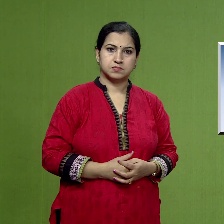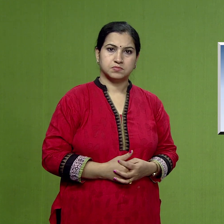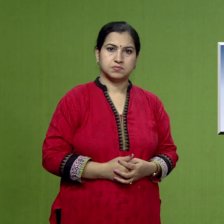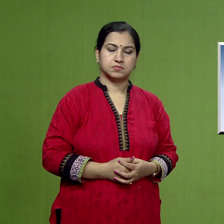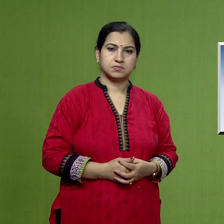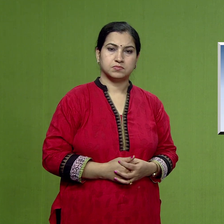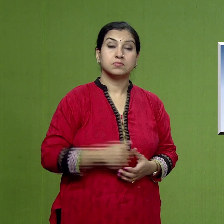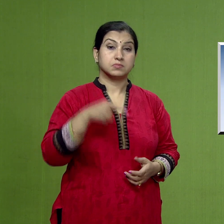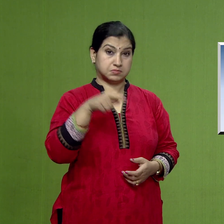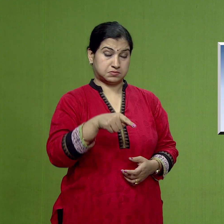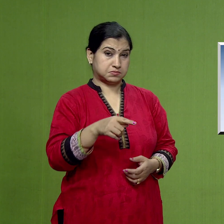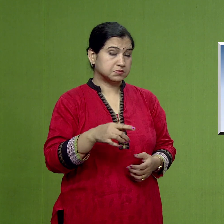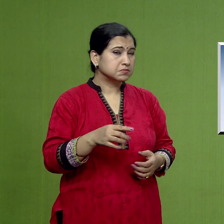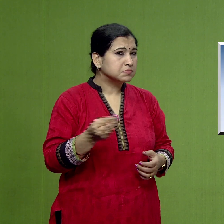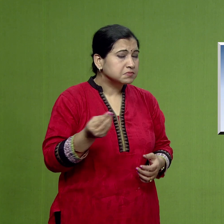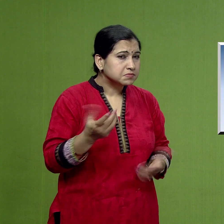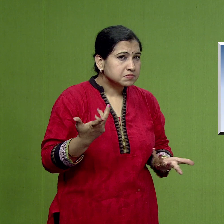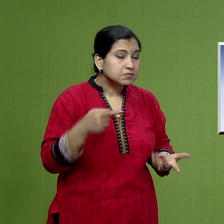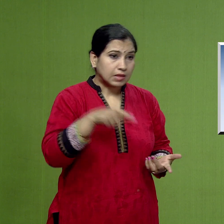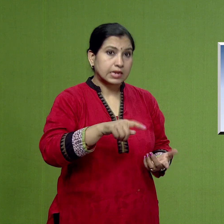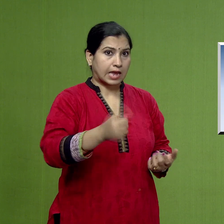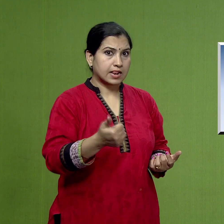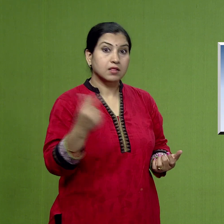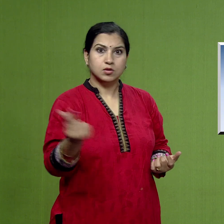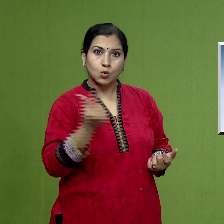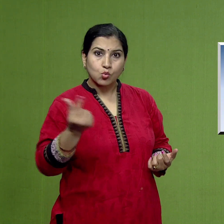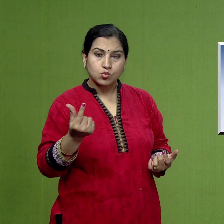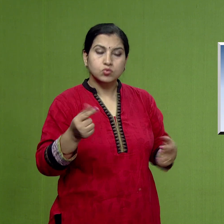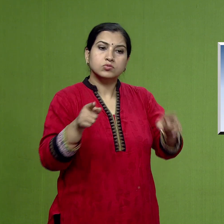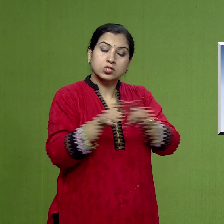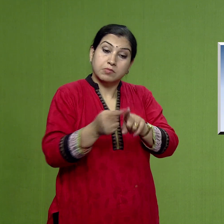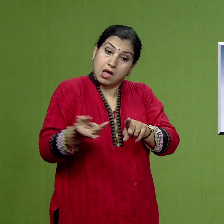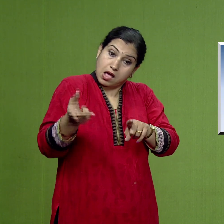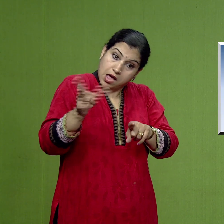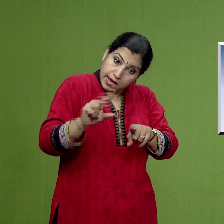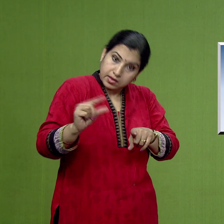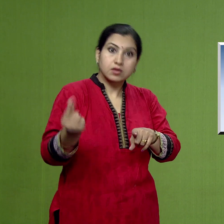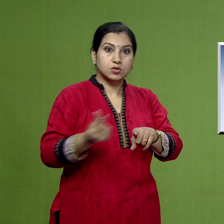It is something that can be used and reused.